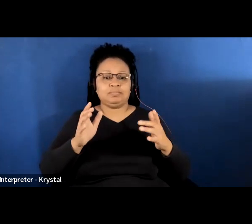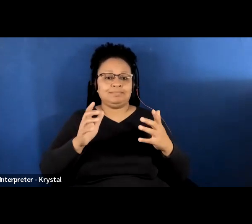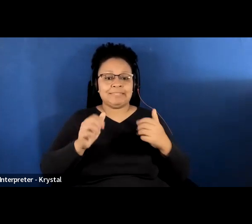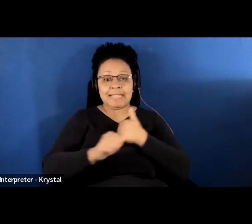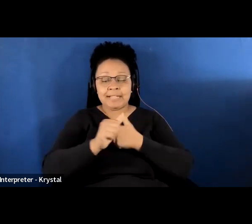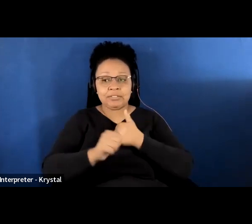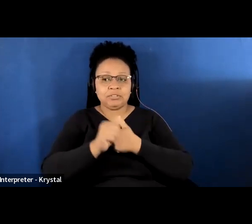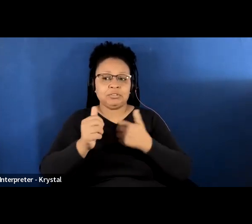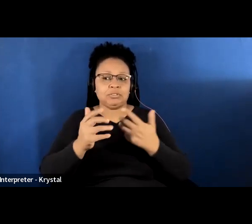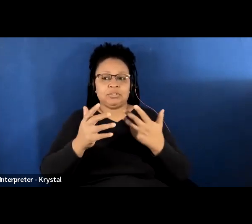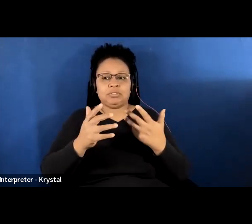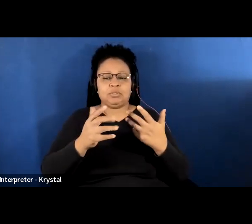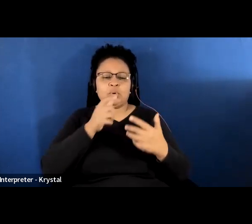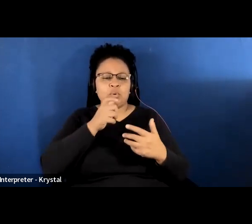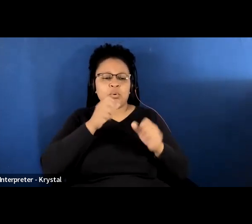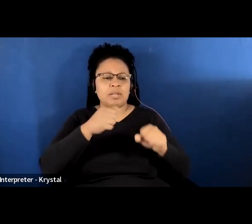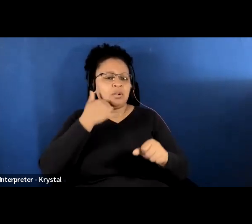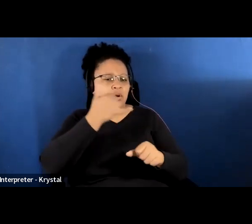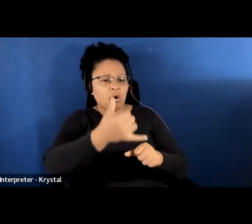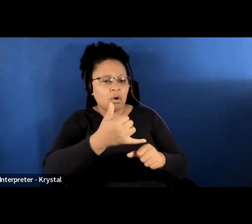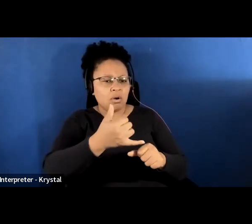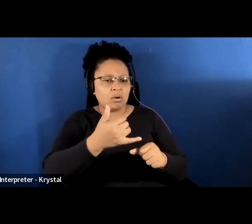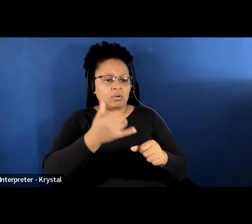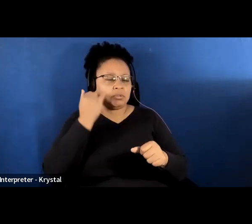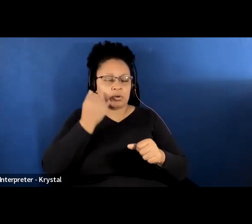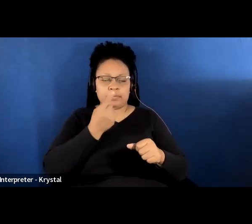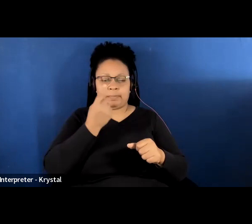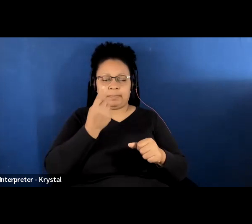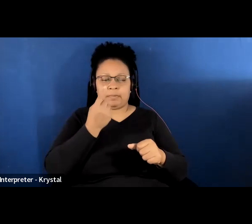is behaving in a way that they really shouldn't?